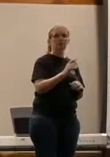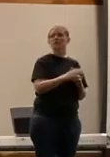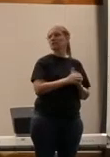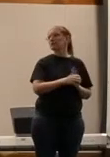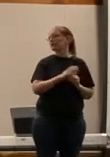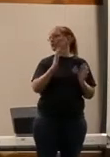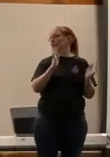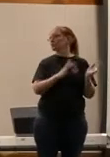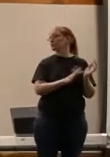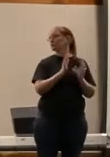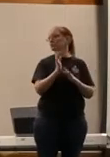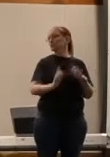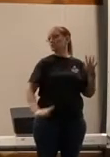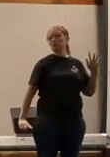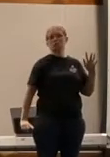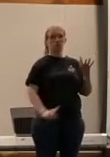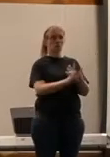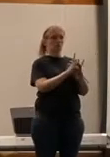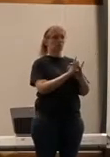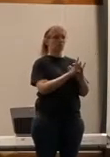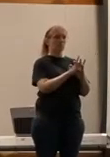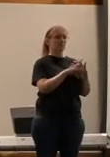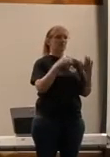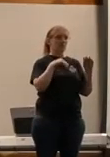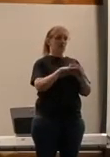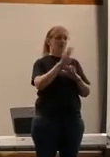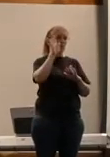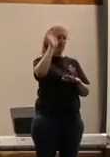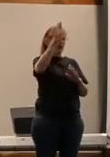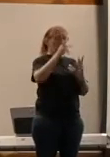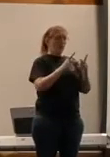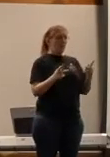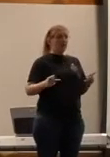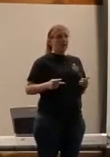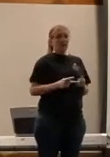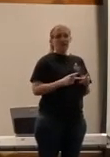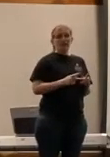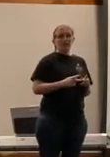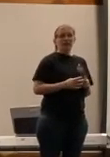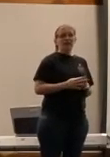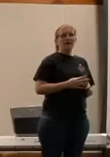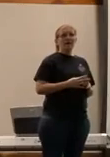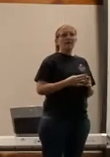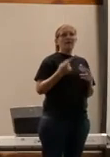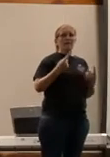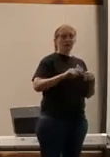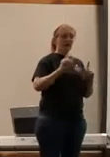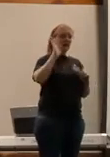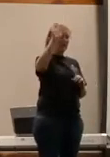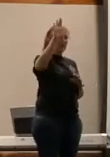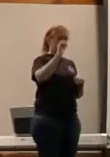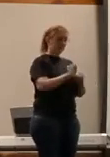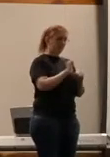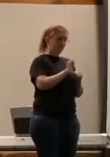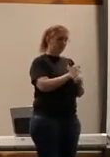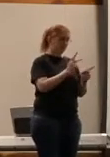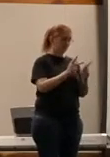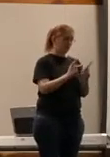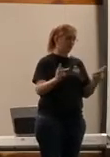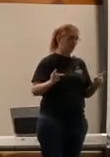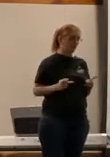Jesus shows up on the scene into their place. Comes to their